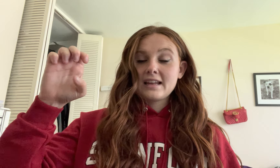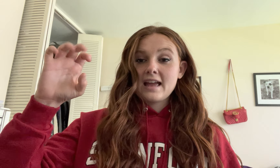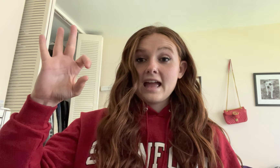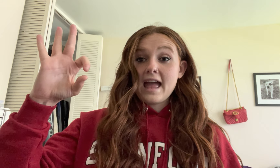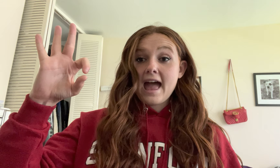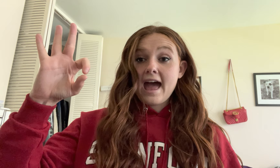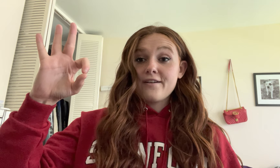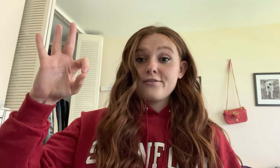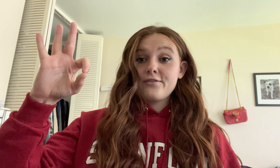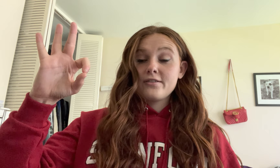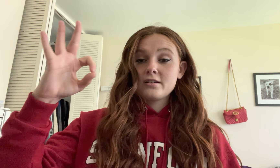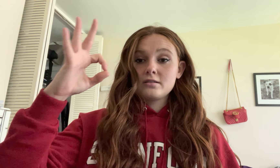F,